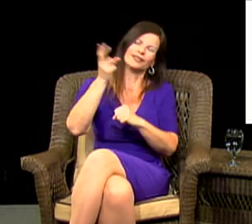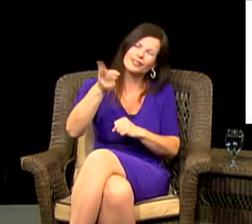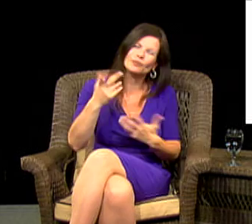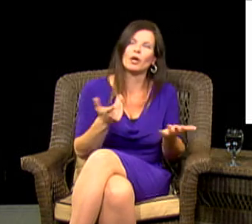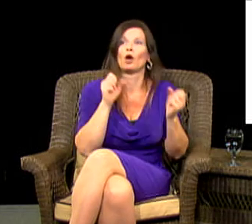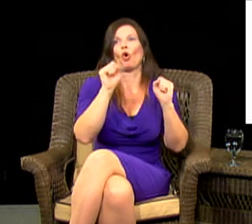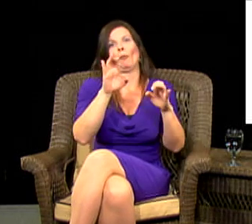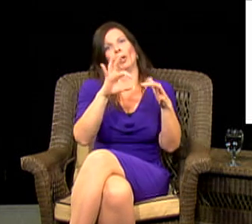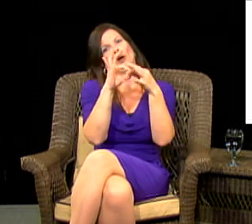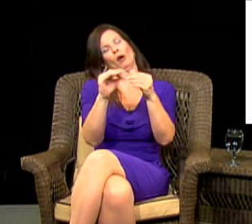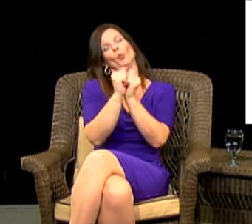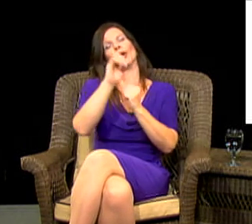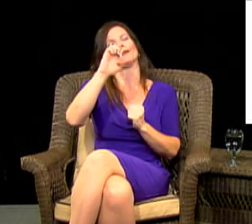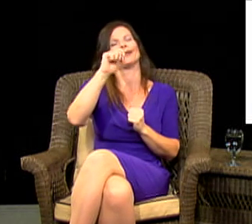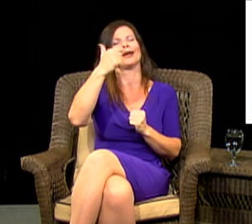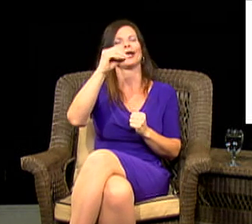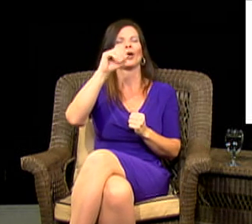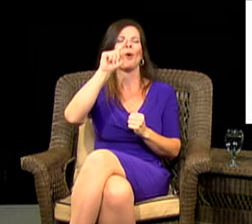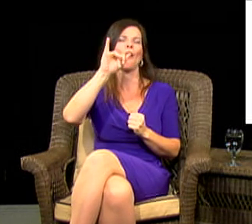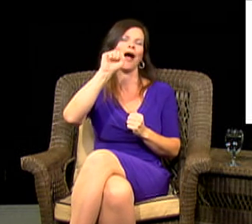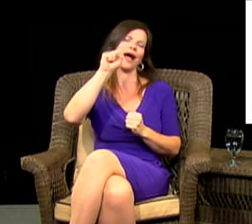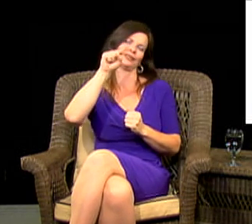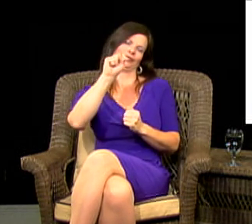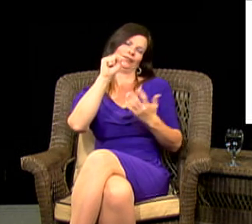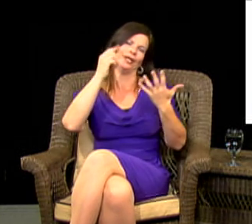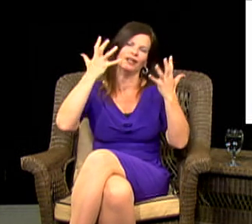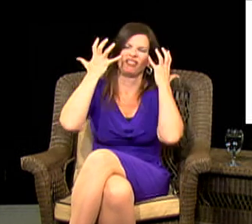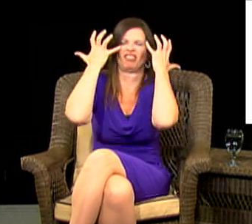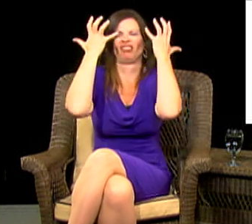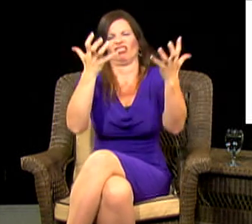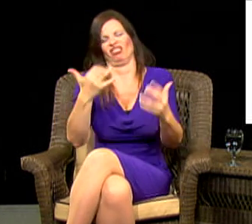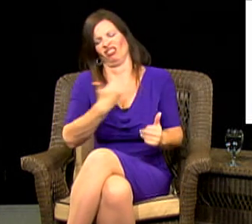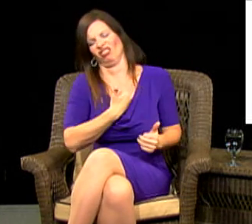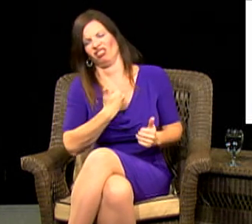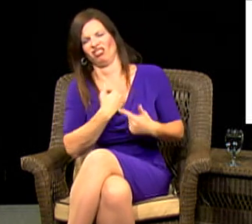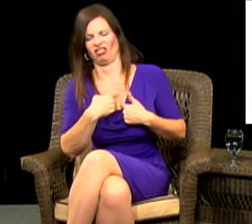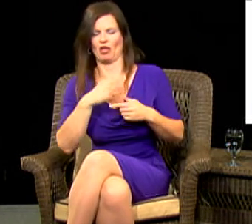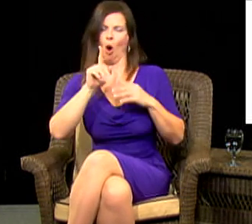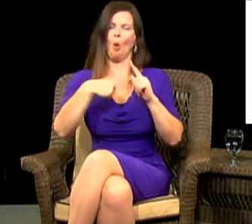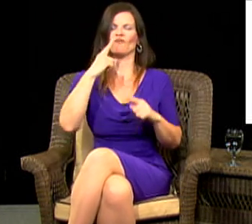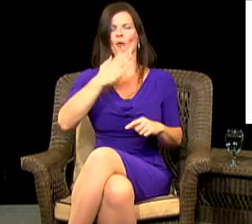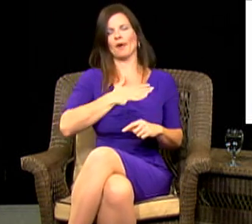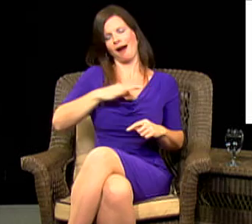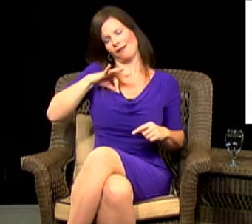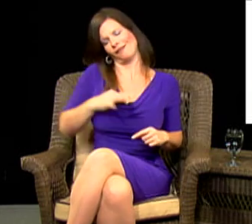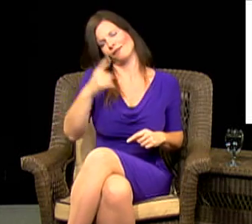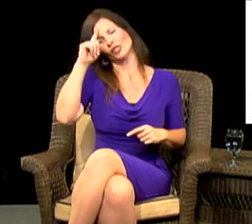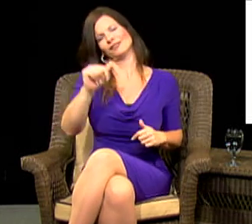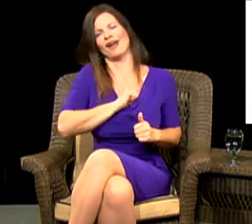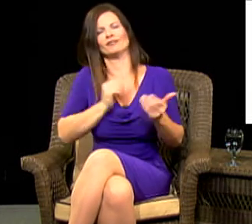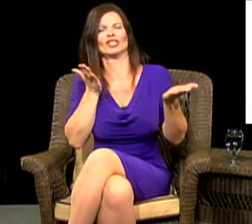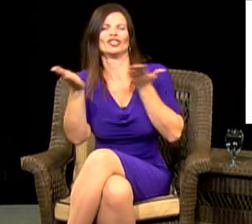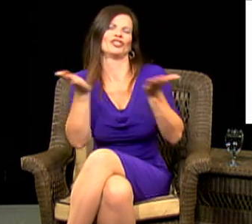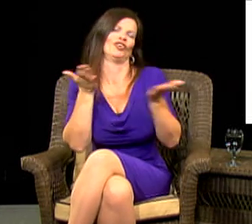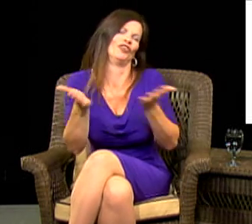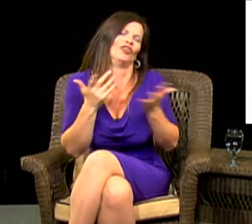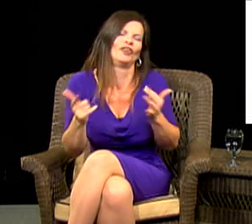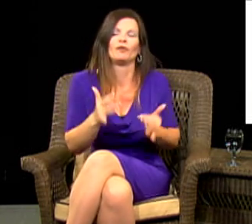for a lot of years, historically, this has been an issue. A lot of people are egotistic. They only think about their own benefit. They only think